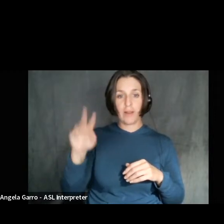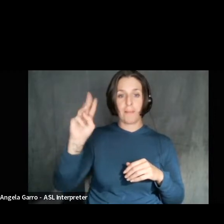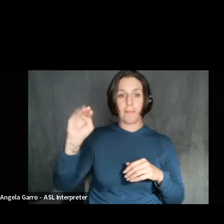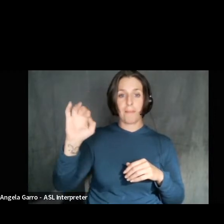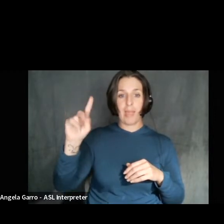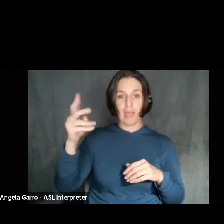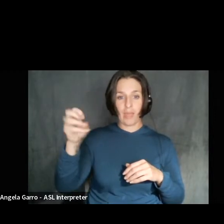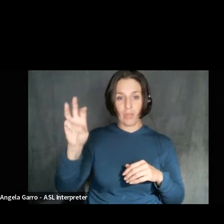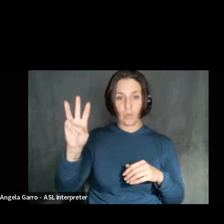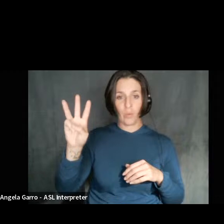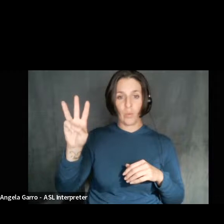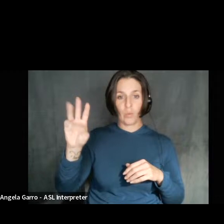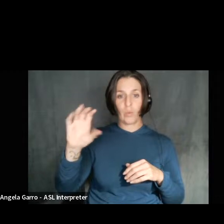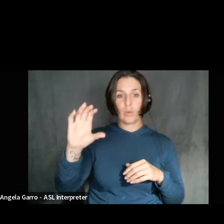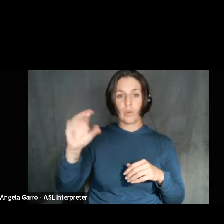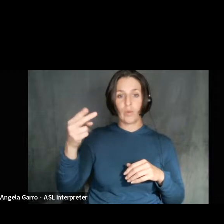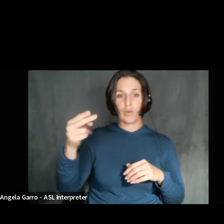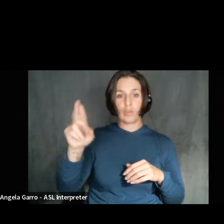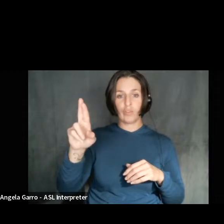Yeah.